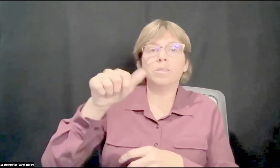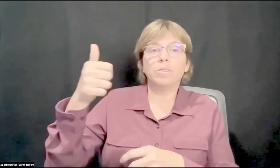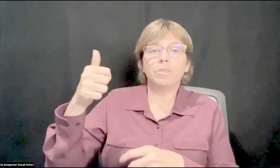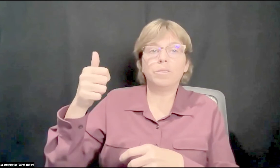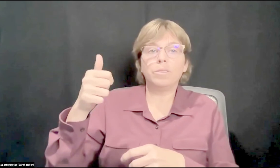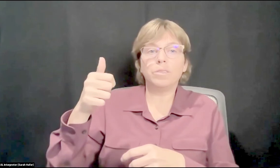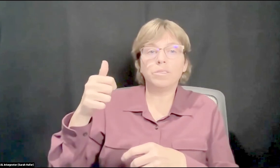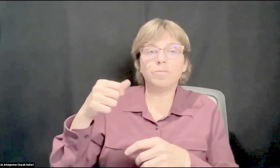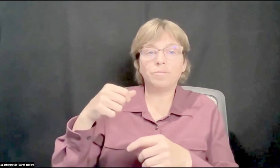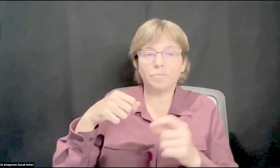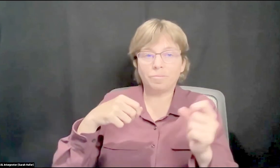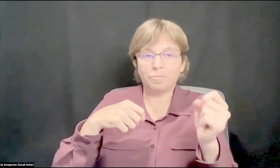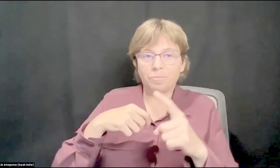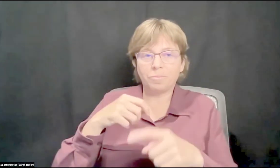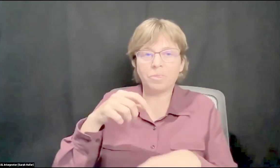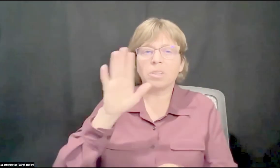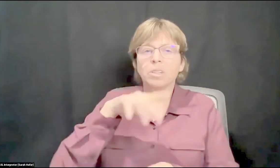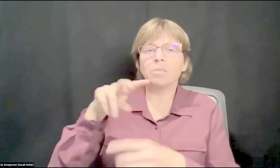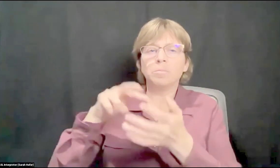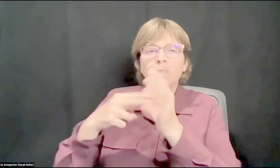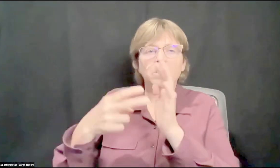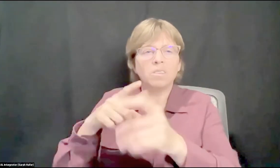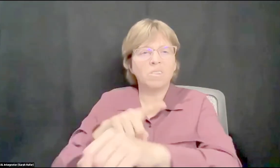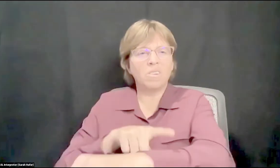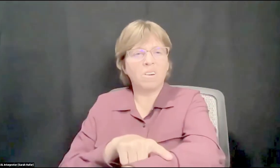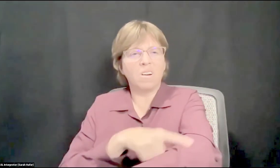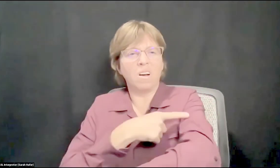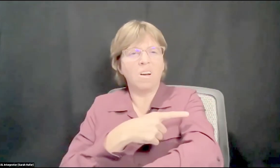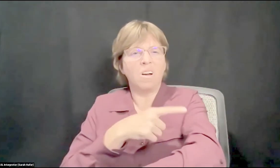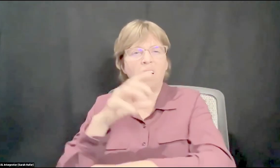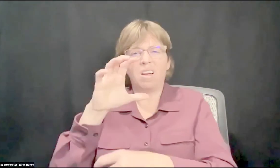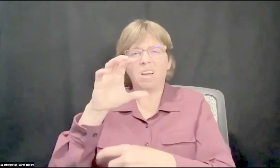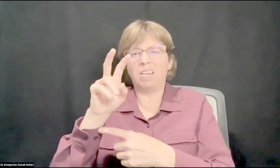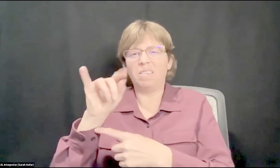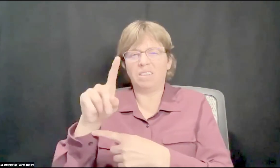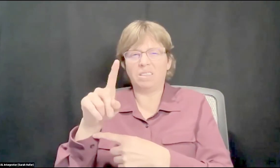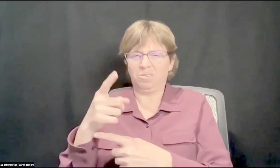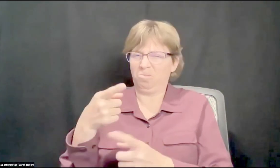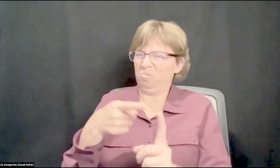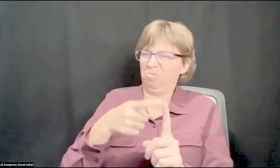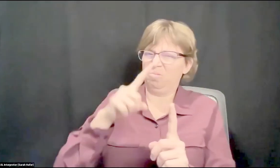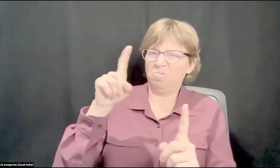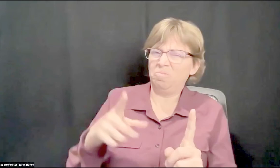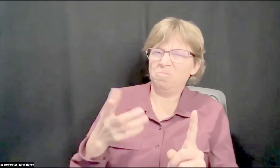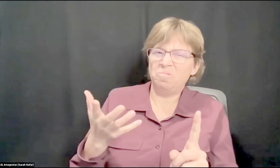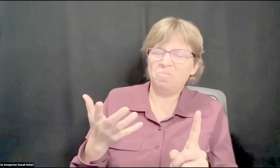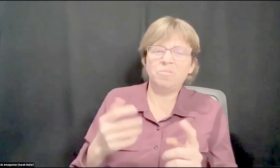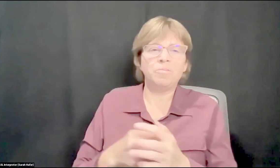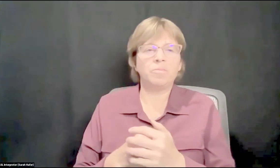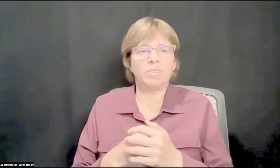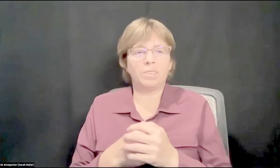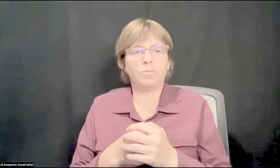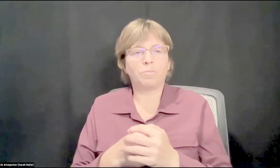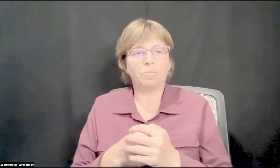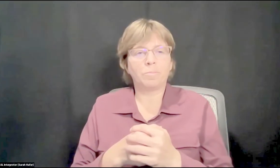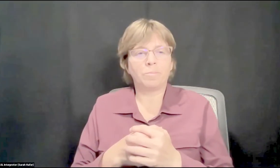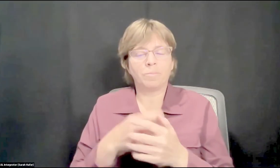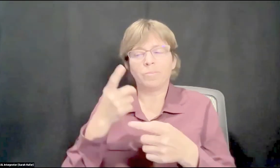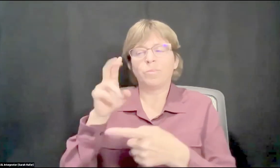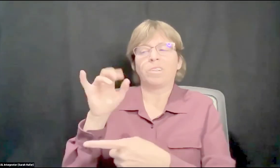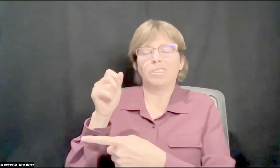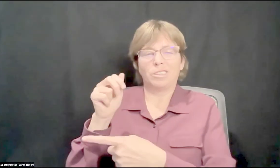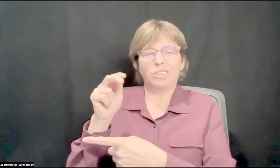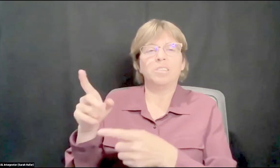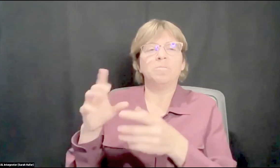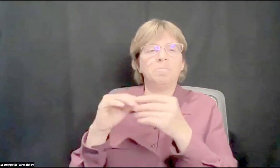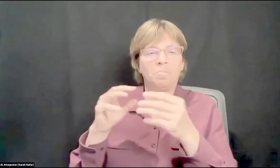Oh, okay, I'll try to tackle this one. So long COVID is something that has been in the news for quite a while. It's basically